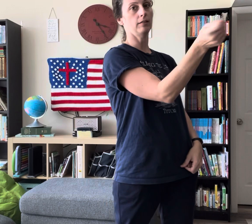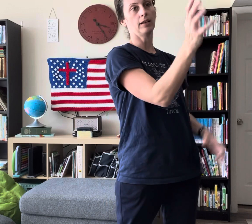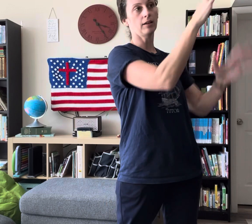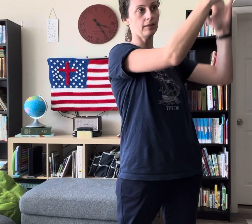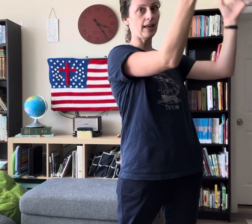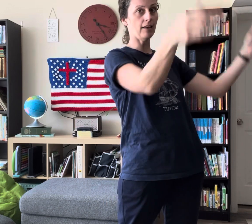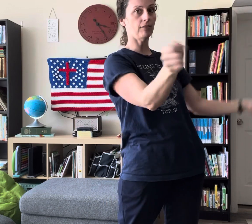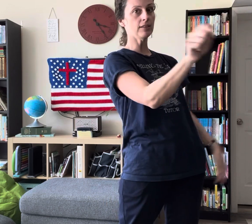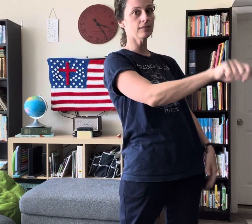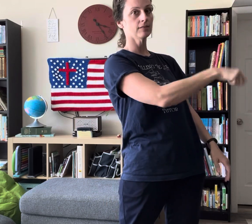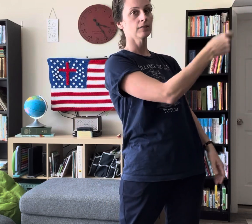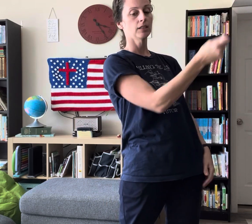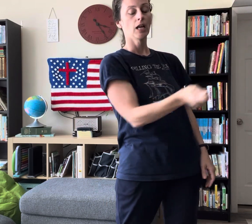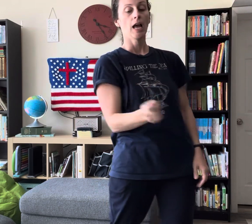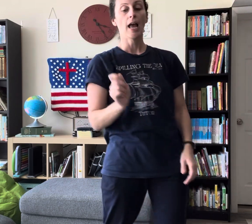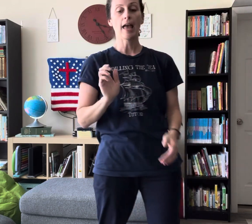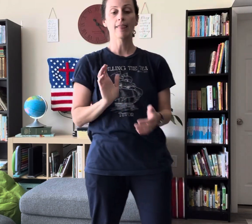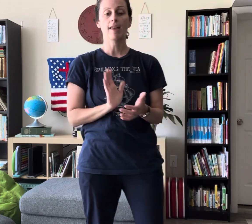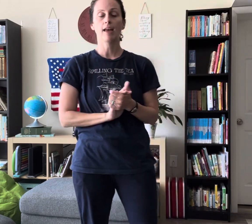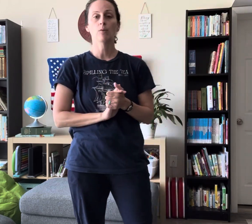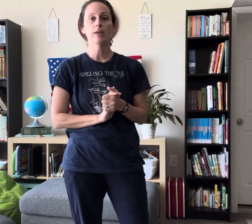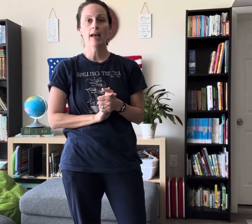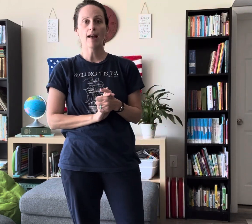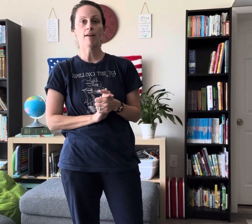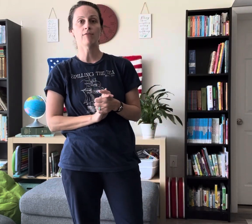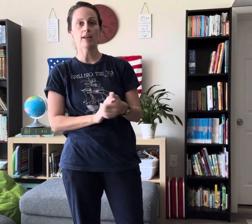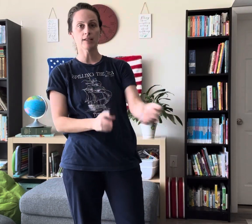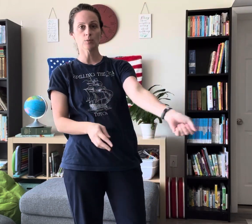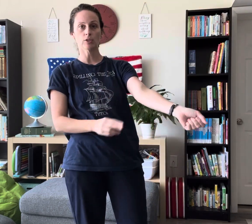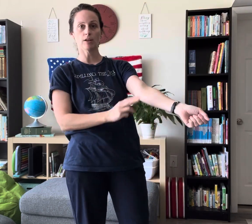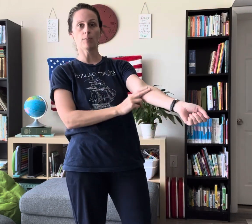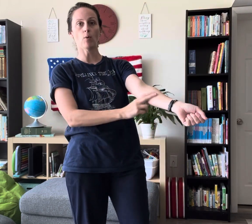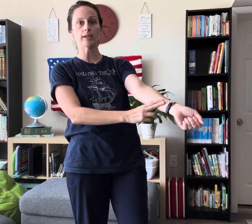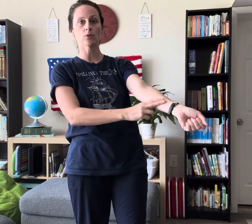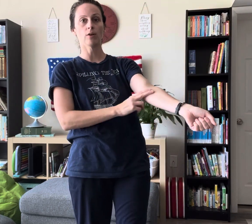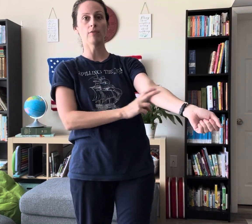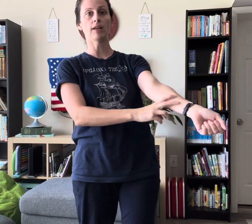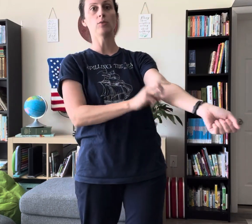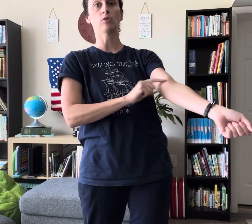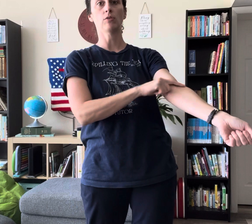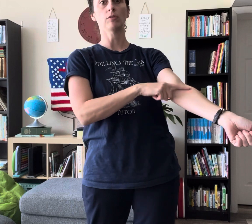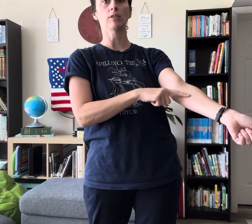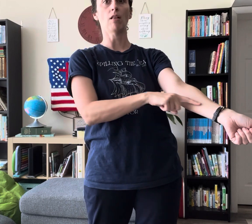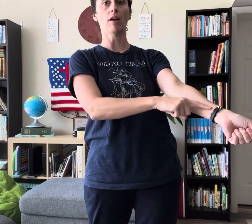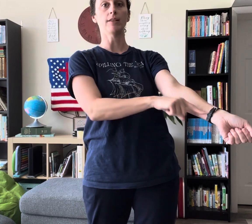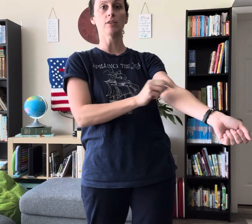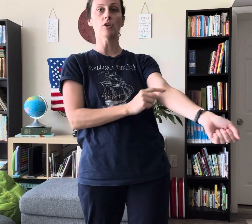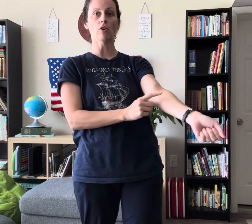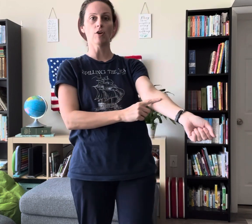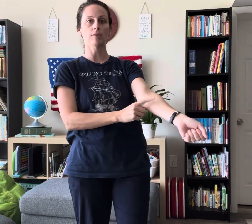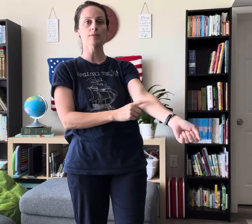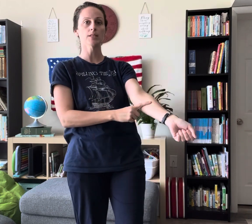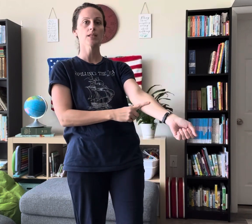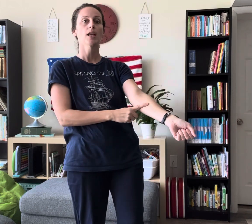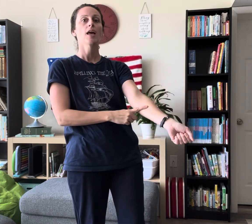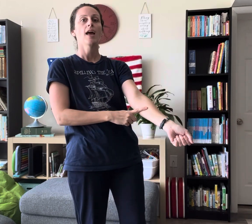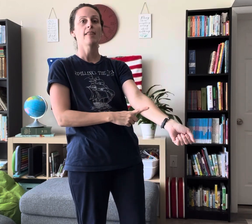a canvas. And then we have veins. We're just gonna point to our veins, which are those lines on your arms. And then we